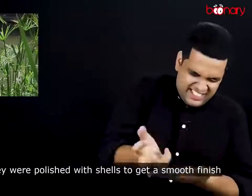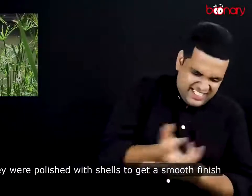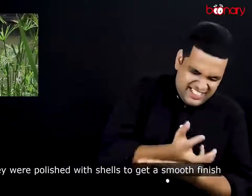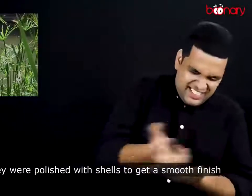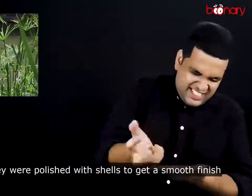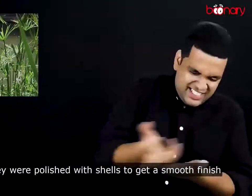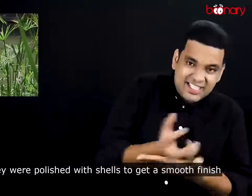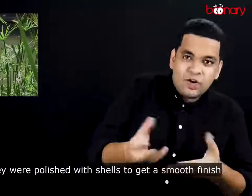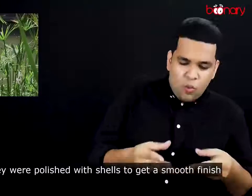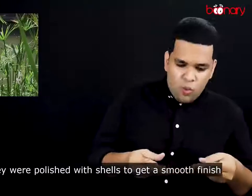smooth finish,